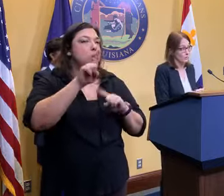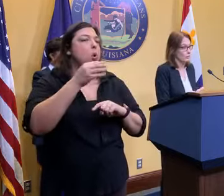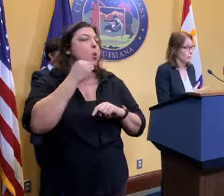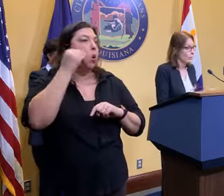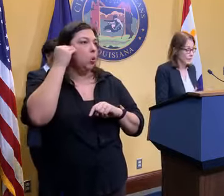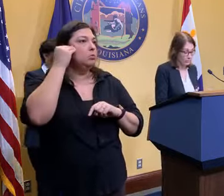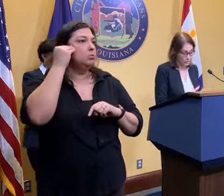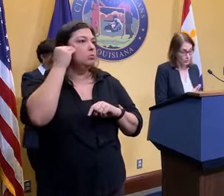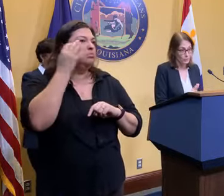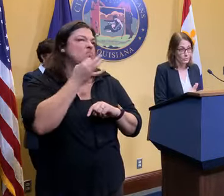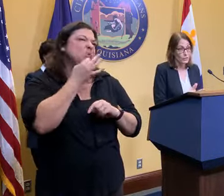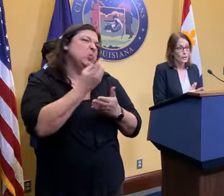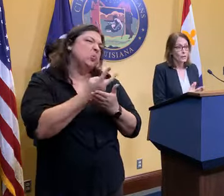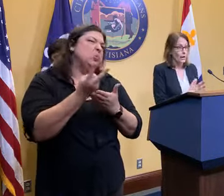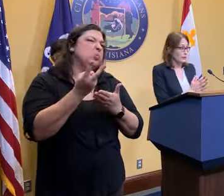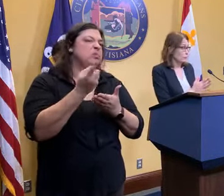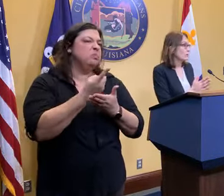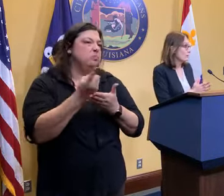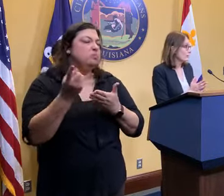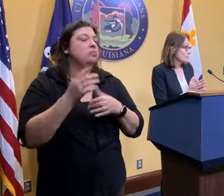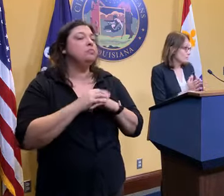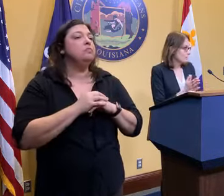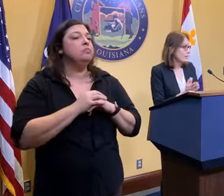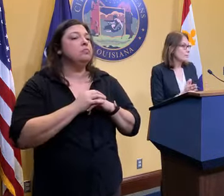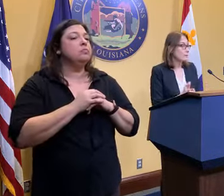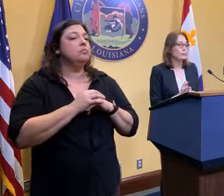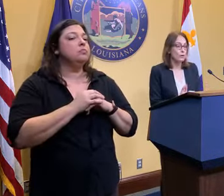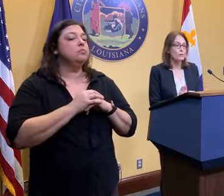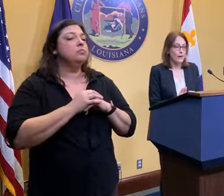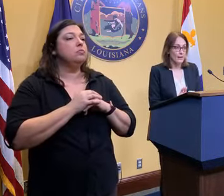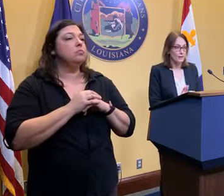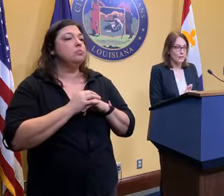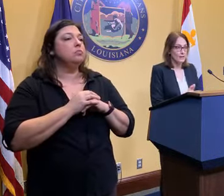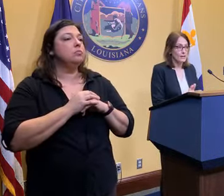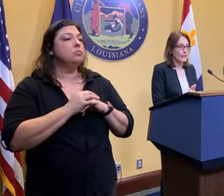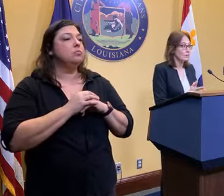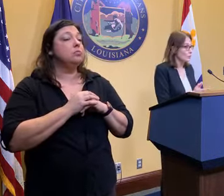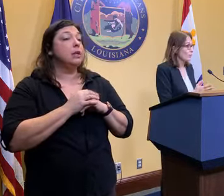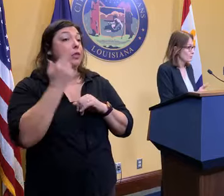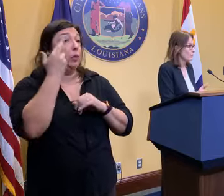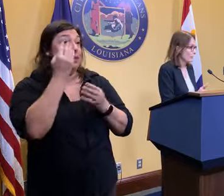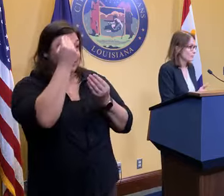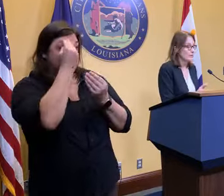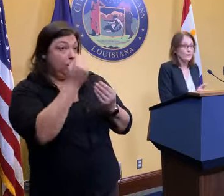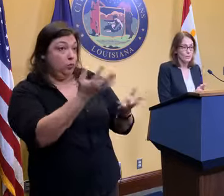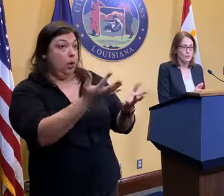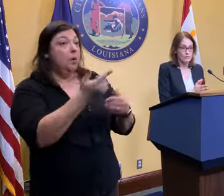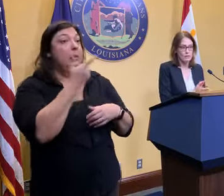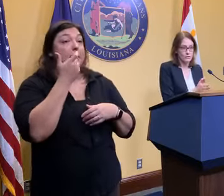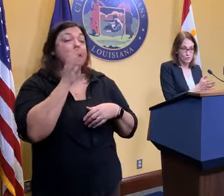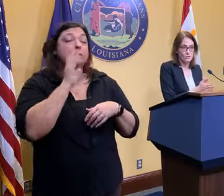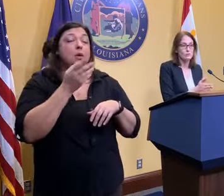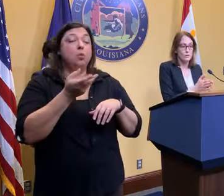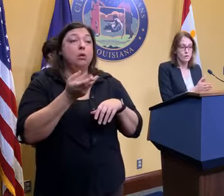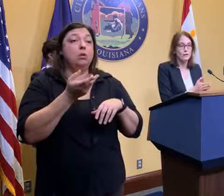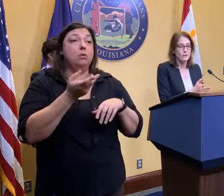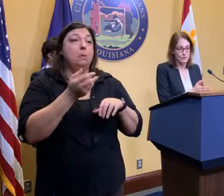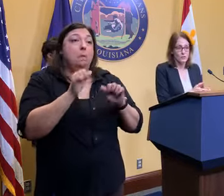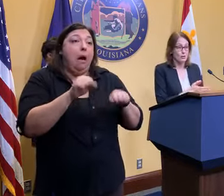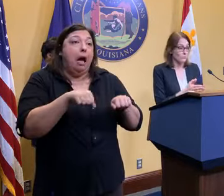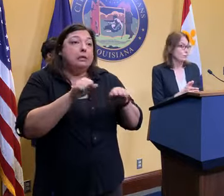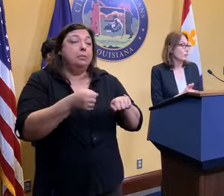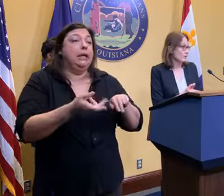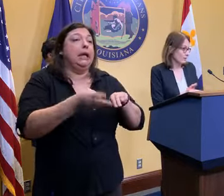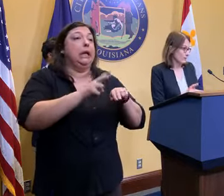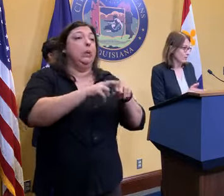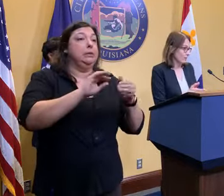just a week or two. I do want to let people know that, because that is going to affect our numbers. It's already starting